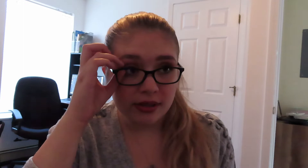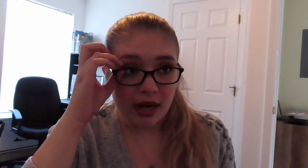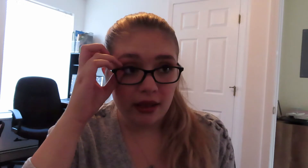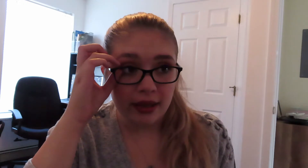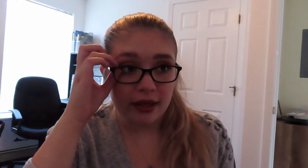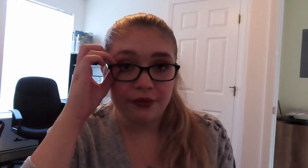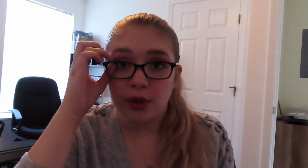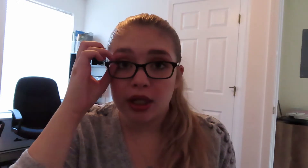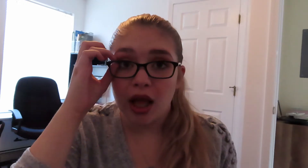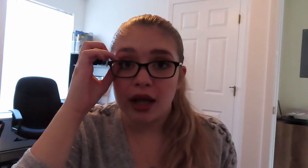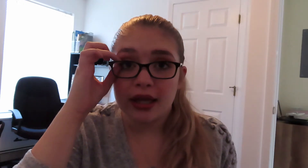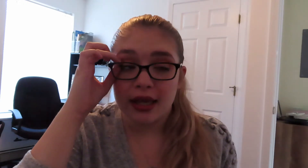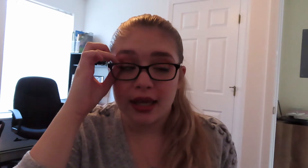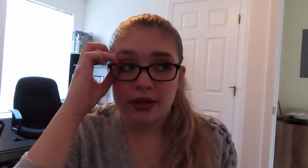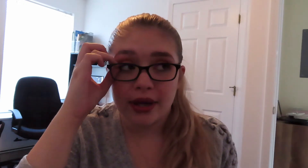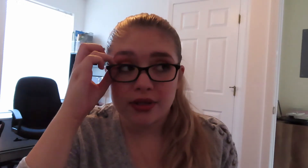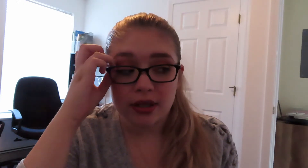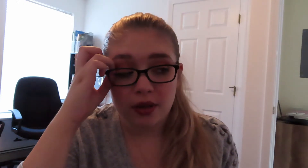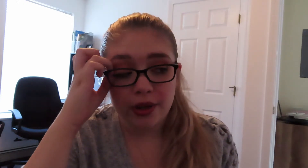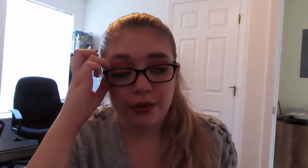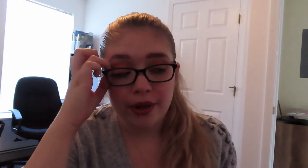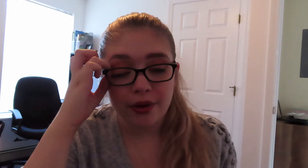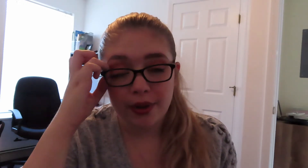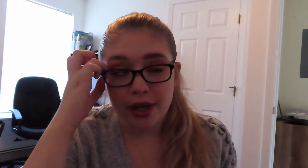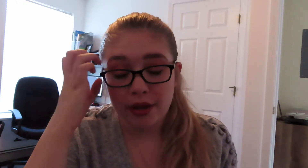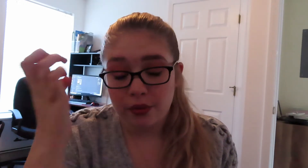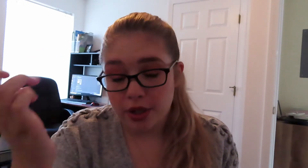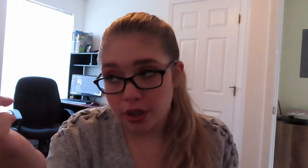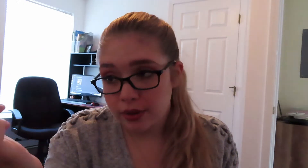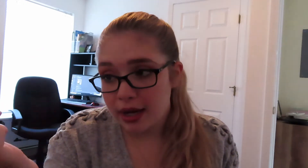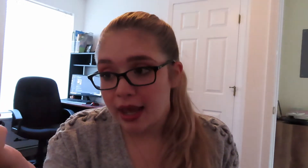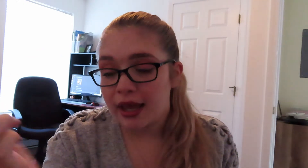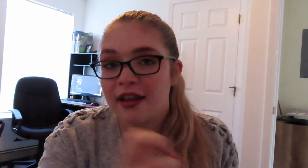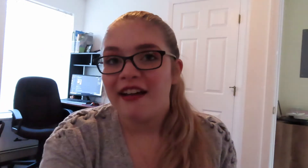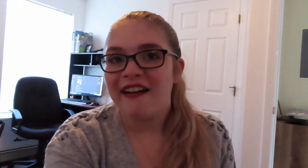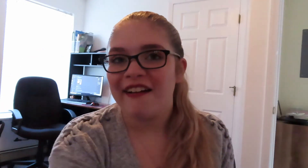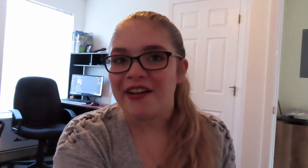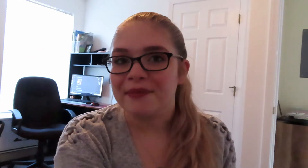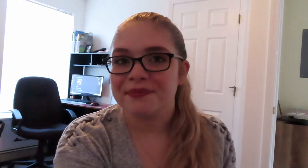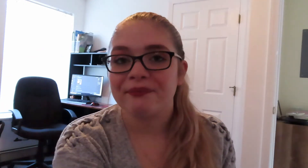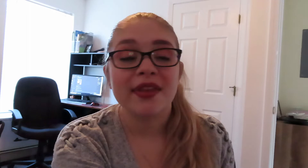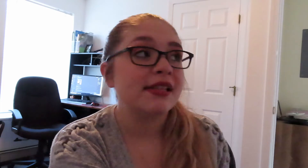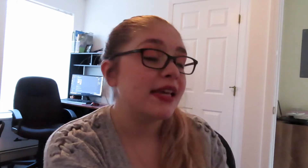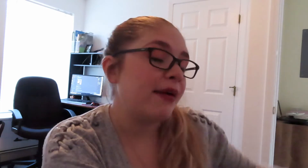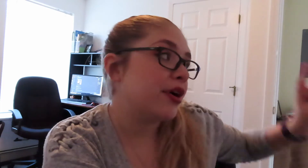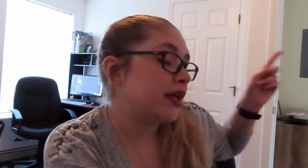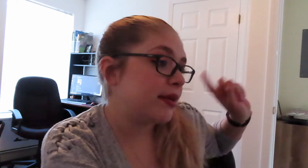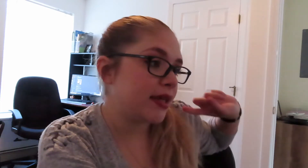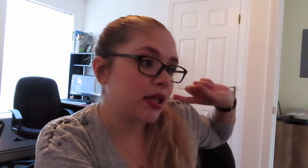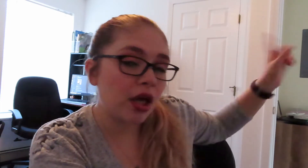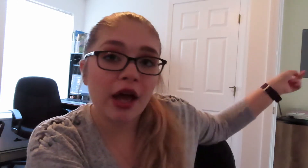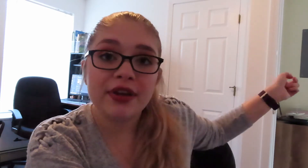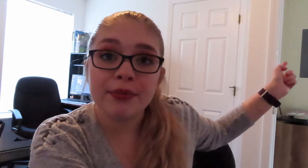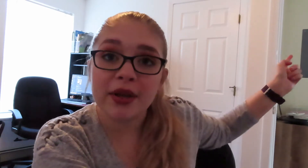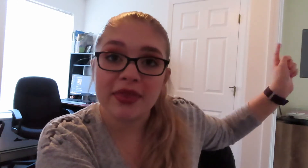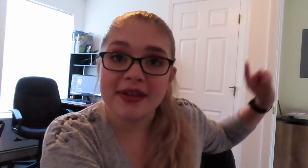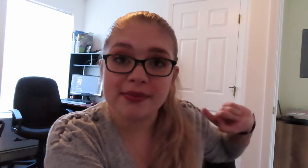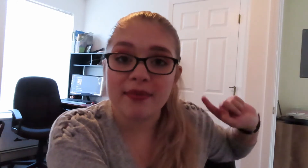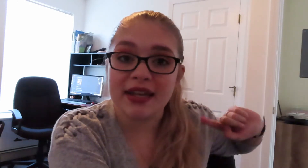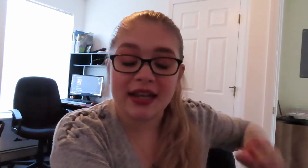it's not like four o'clock and you guys are like whoa where were you what'd you do today um so yeah i'm currently making a coffee to bring with me to my meeting